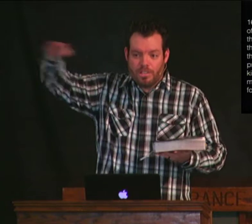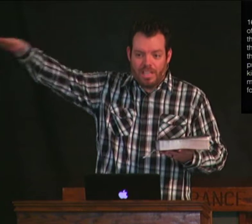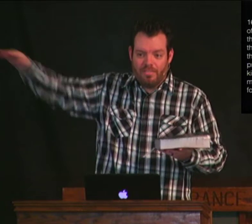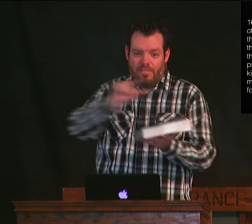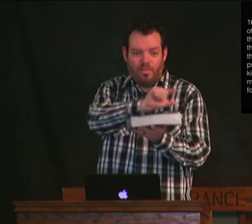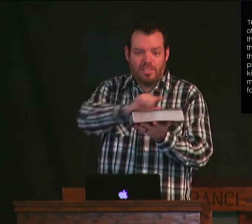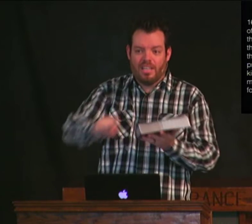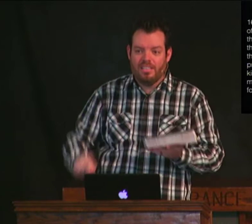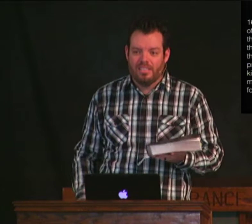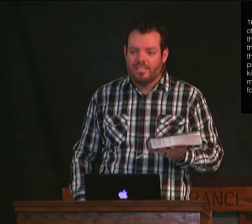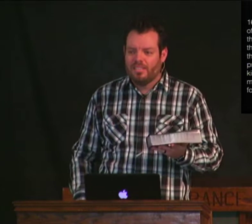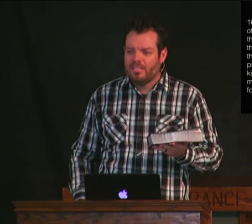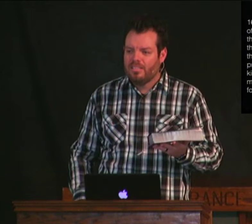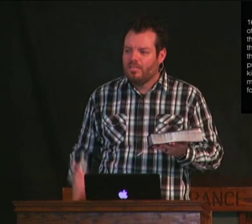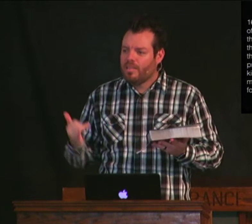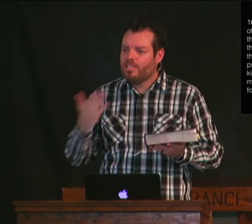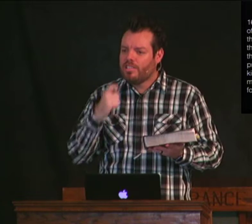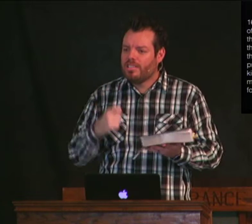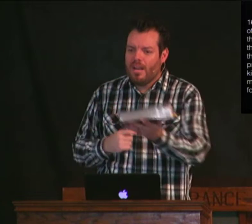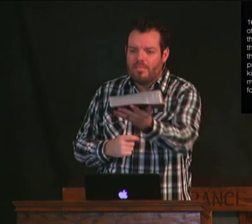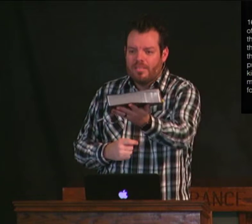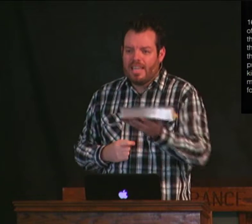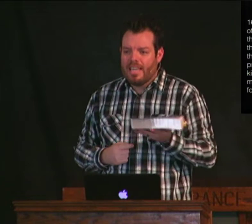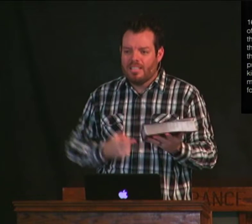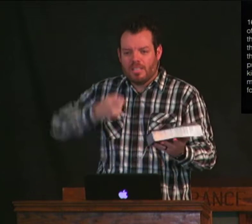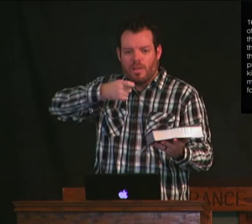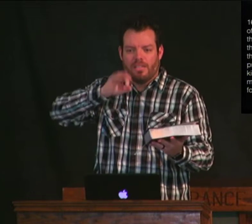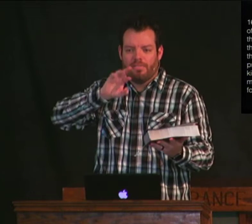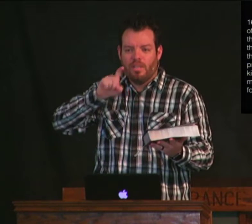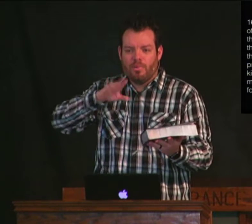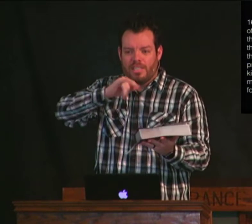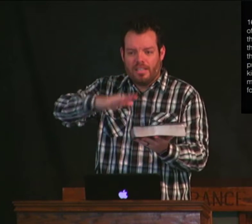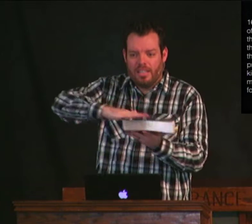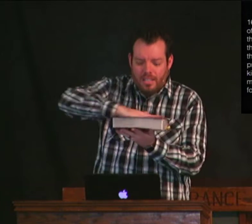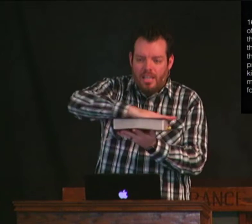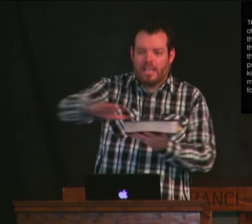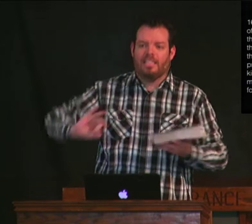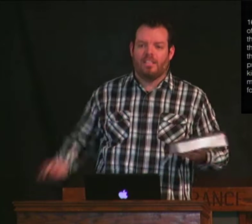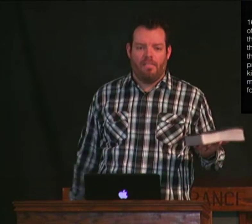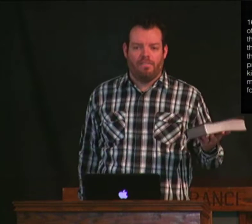bookshelf full of dust? Well, now it's a good time to take it, spray some Free Breeze on it, and clean it off.